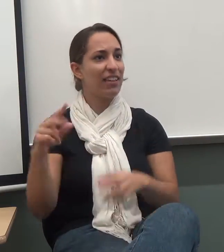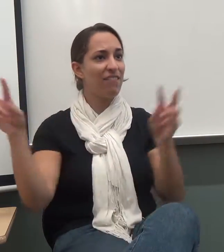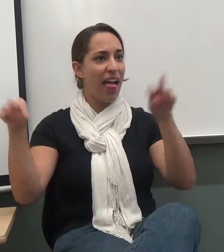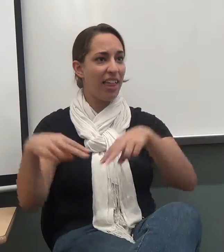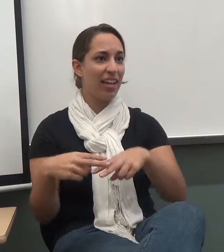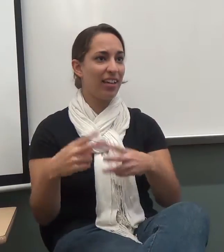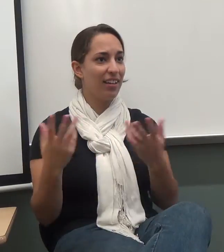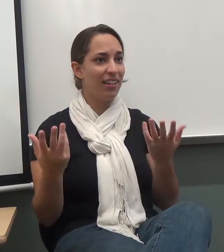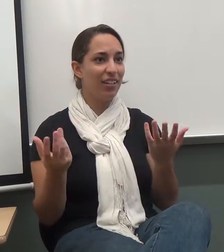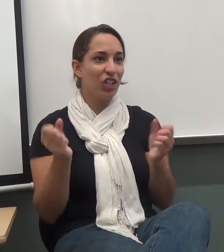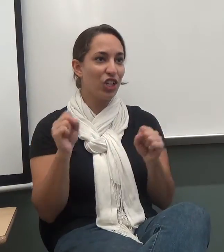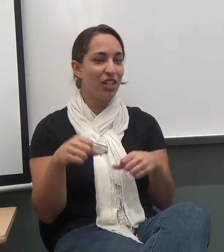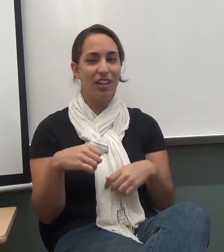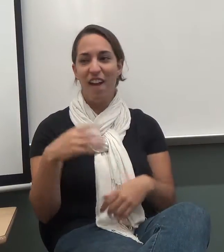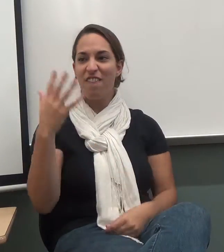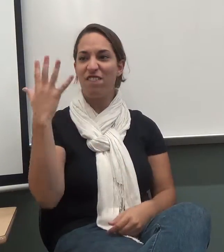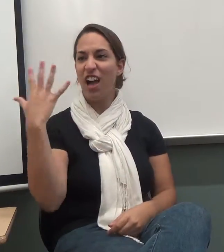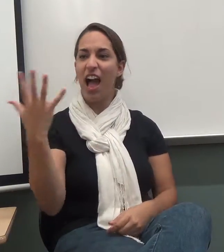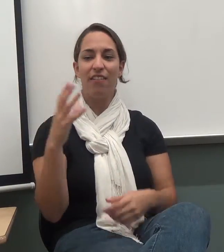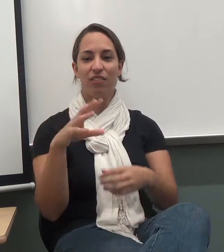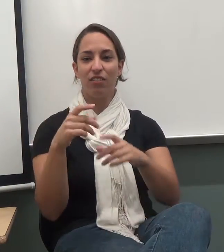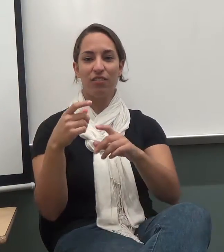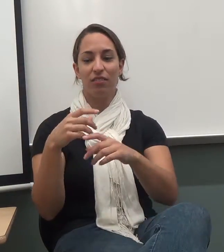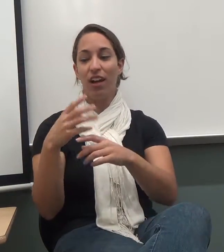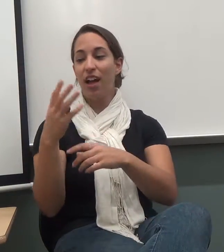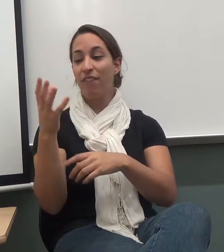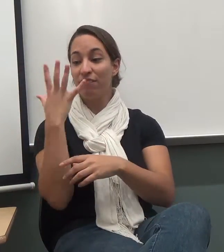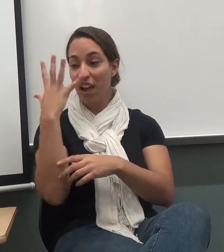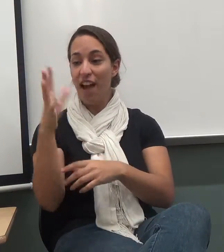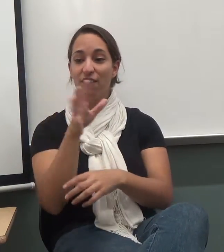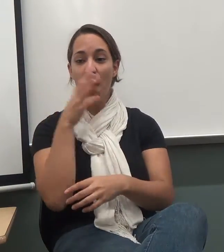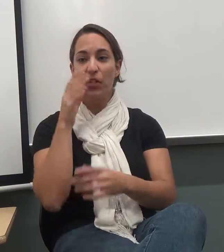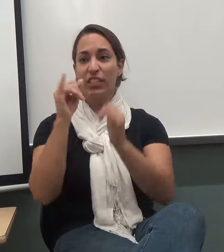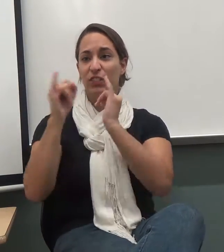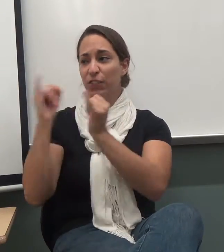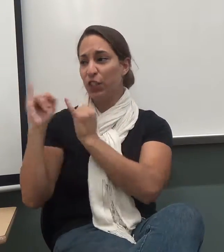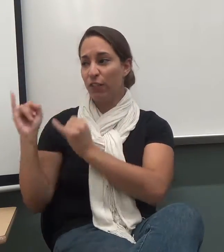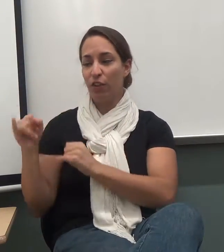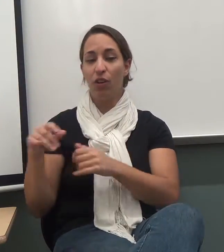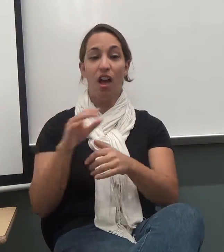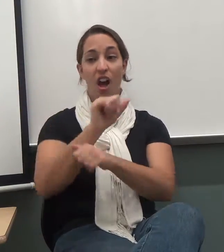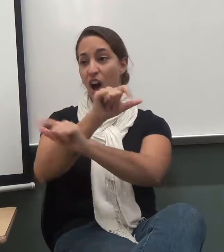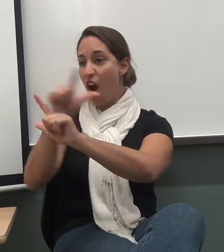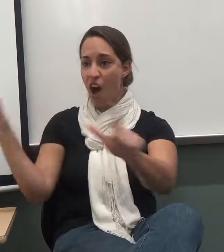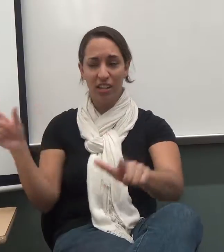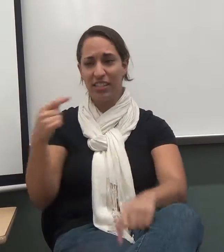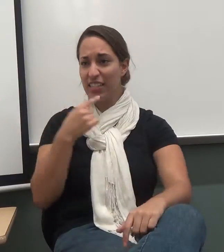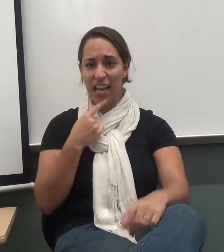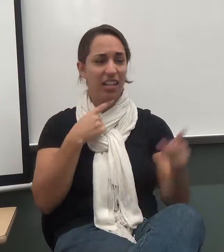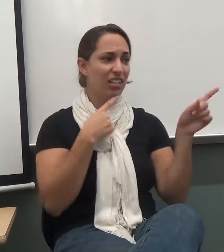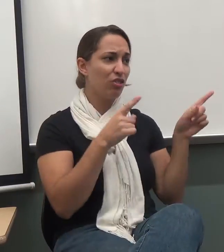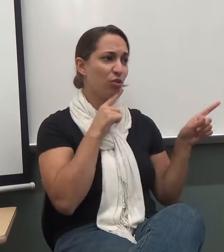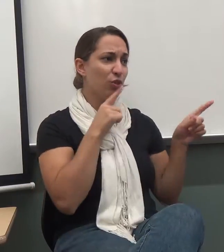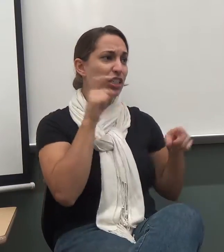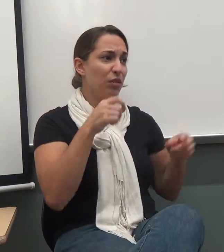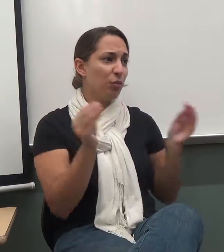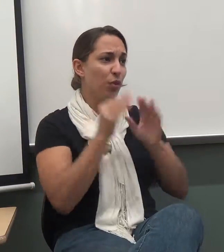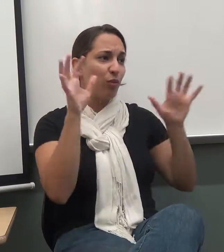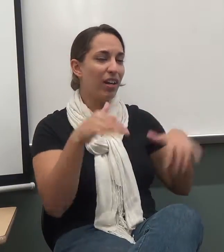five. It's 100%. See what I'm saying? So the point being, each of these has a purpose. Each of these follows